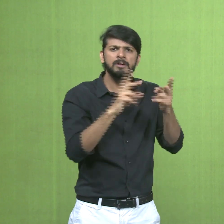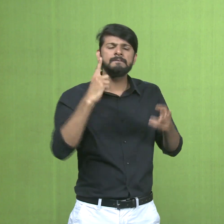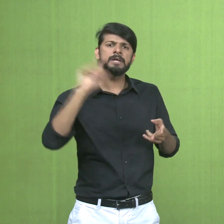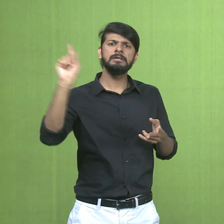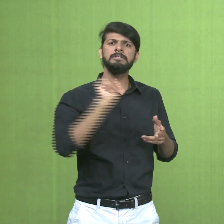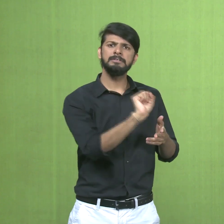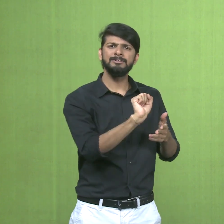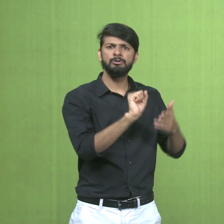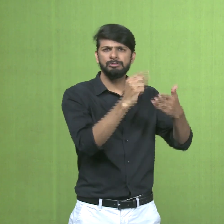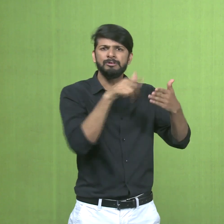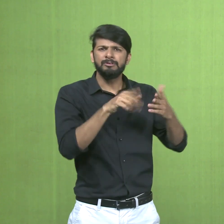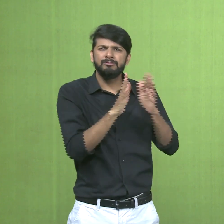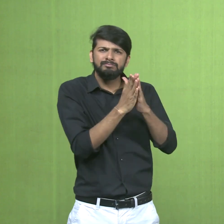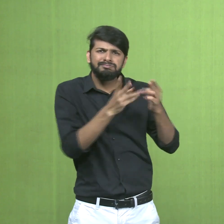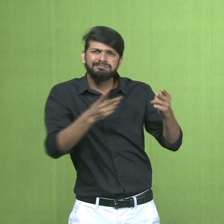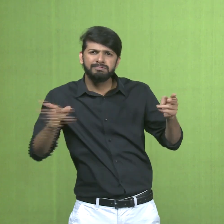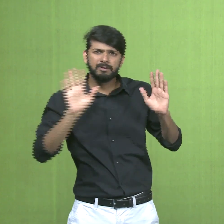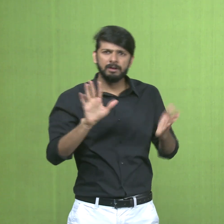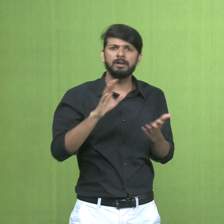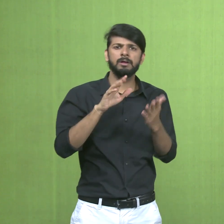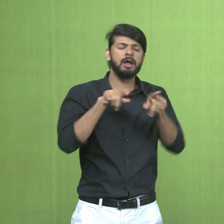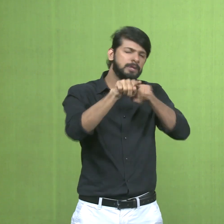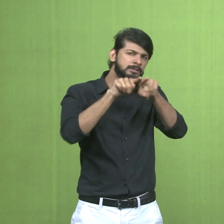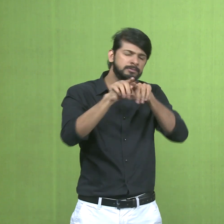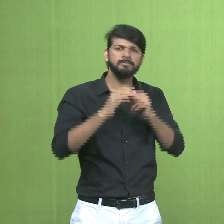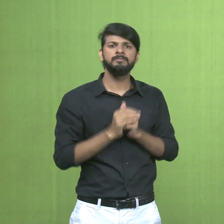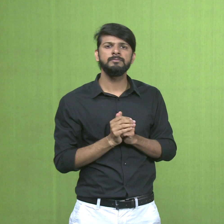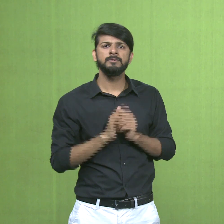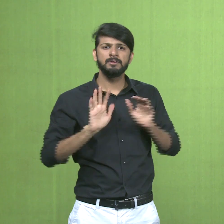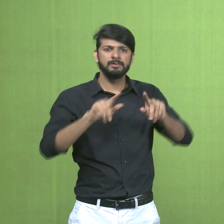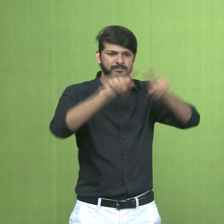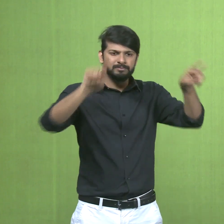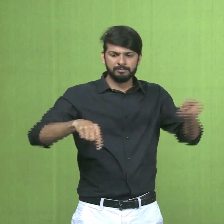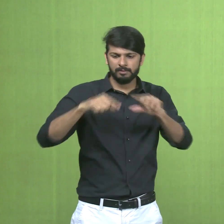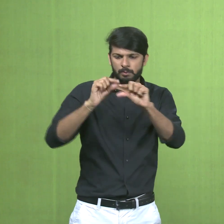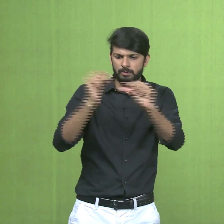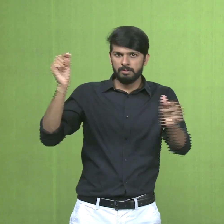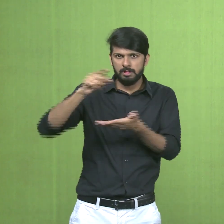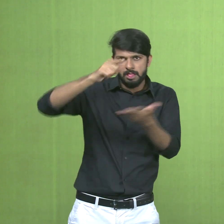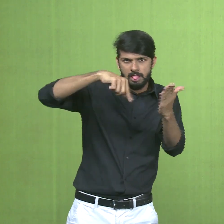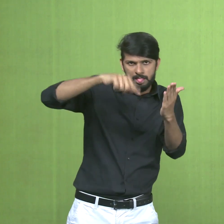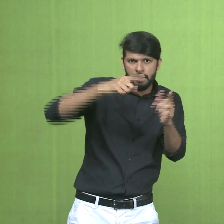the style of work was a mix of using the